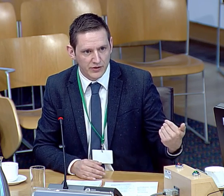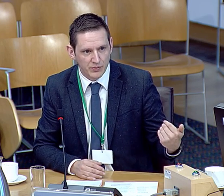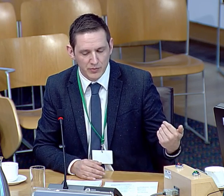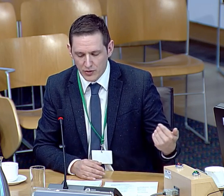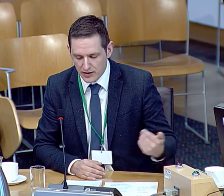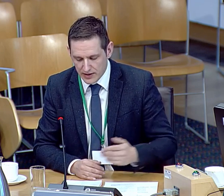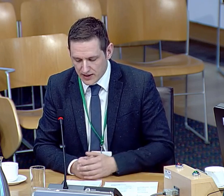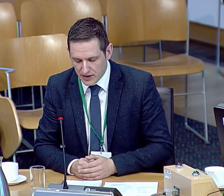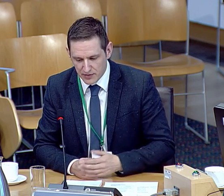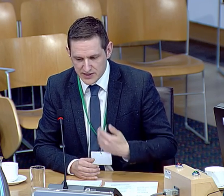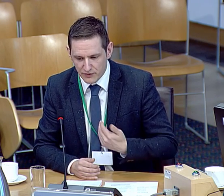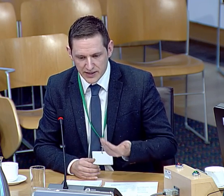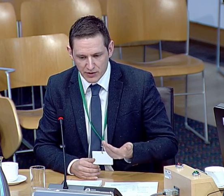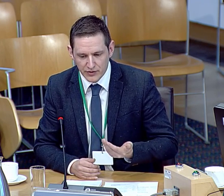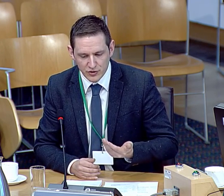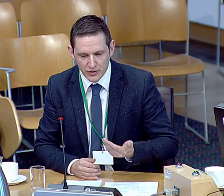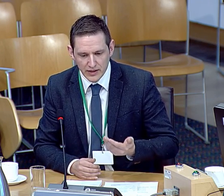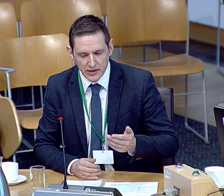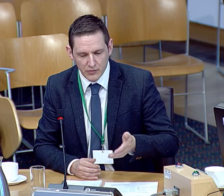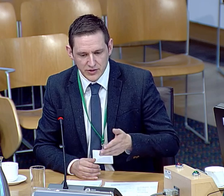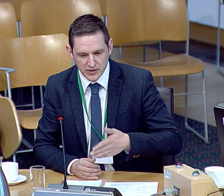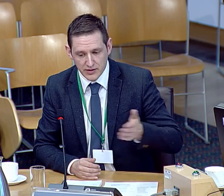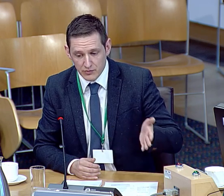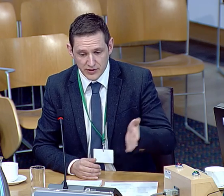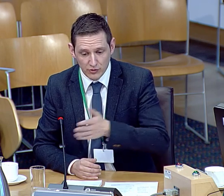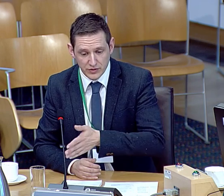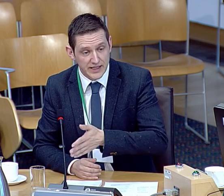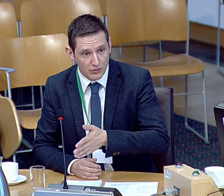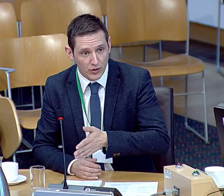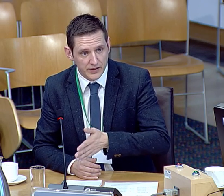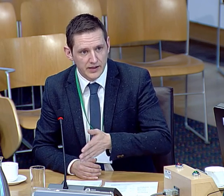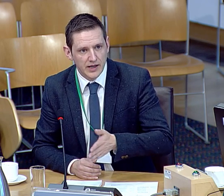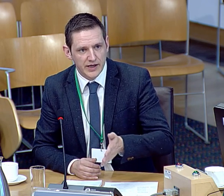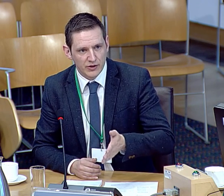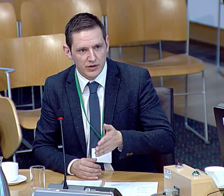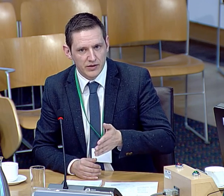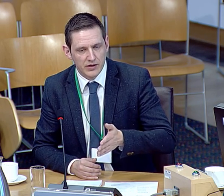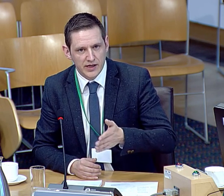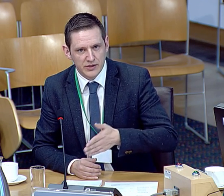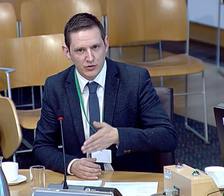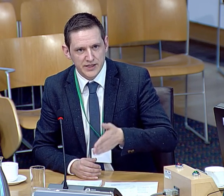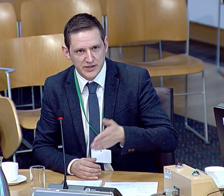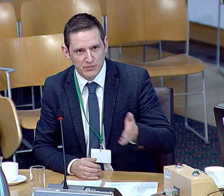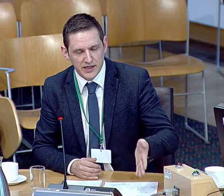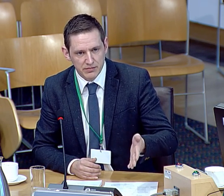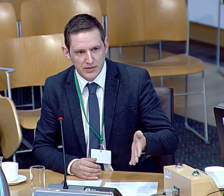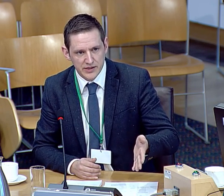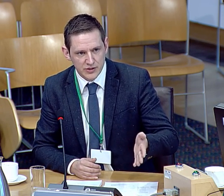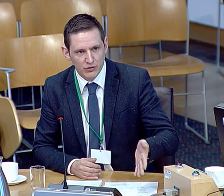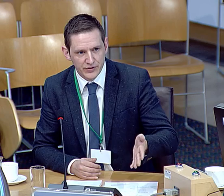other people. I myself had a health issue, which is was a long-term one, and I contacted my school to